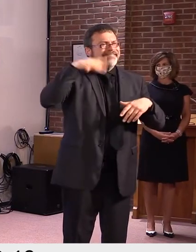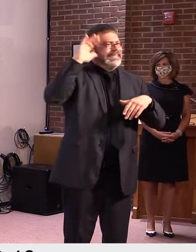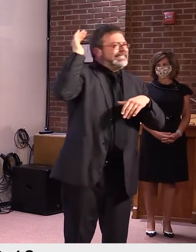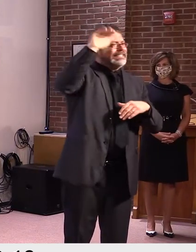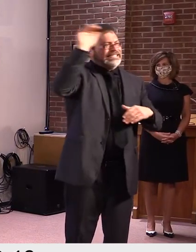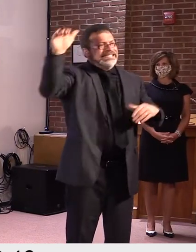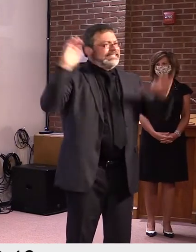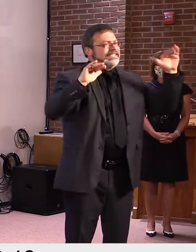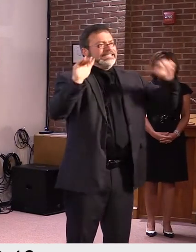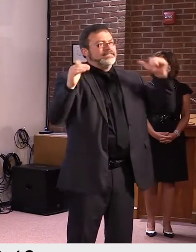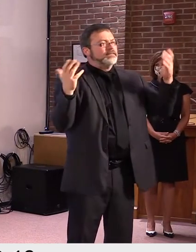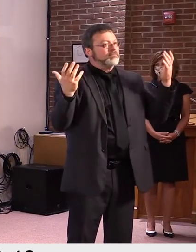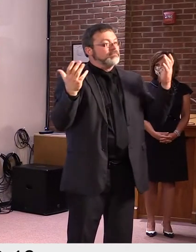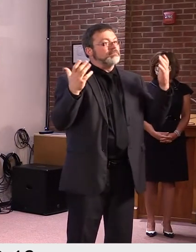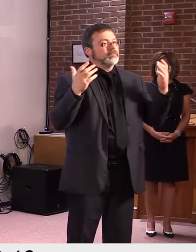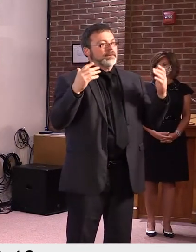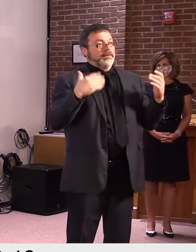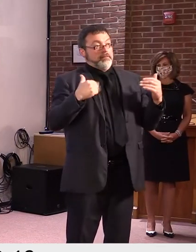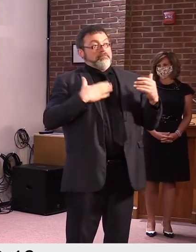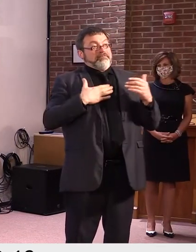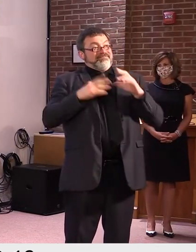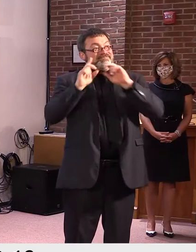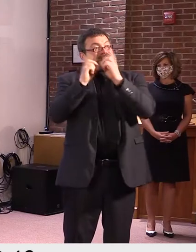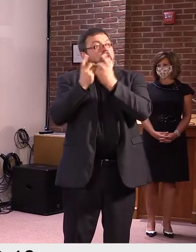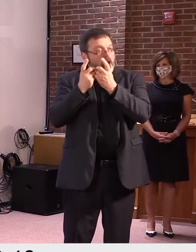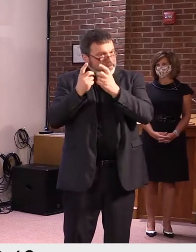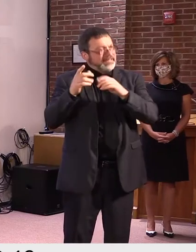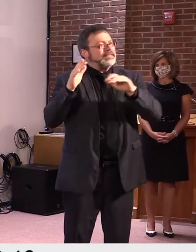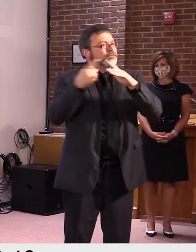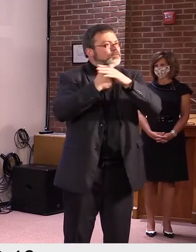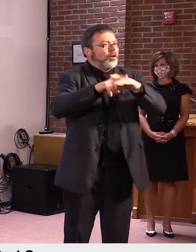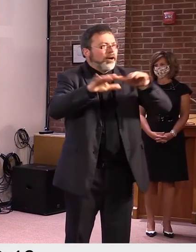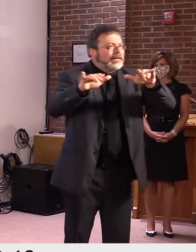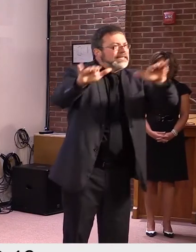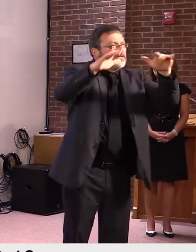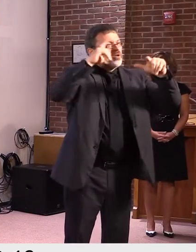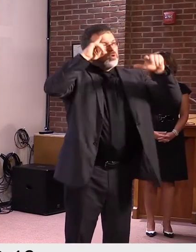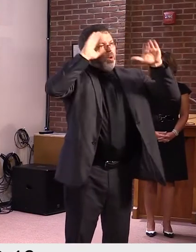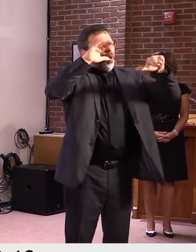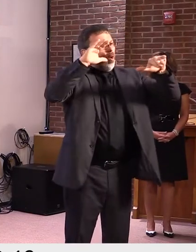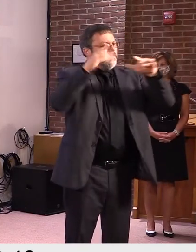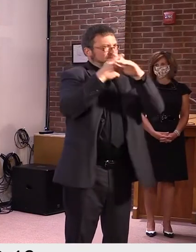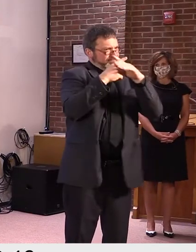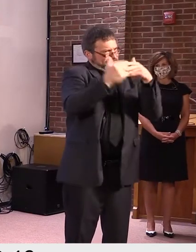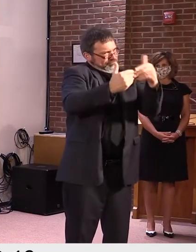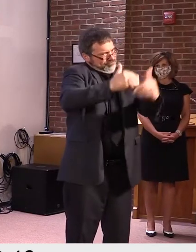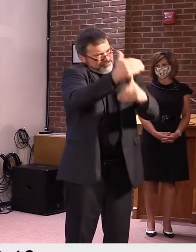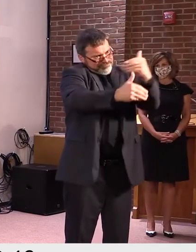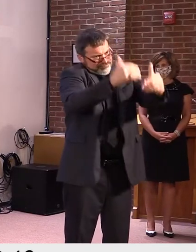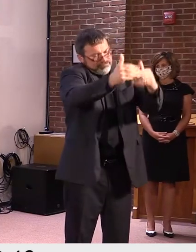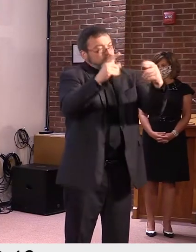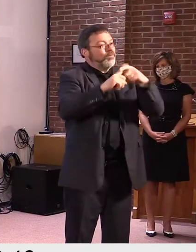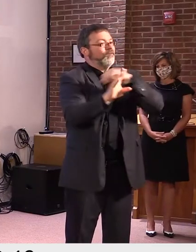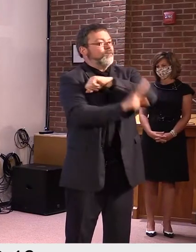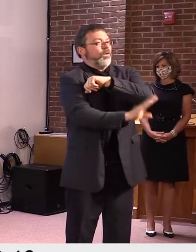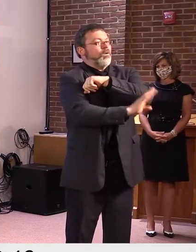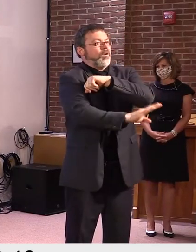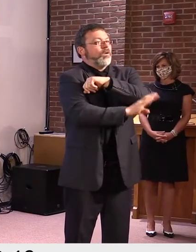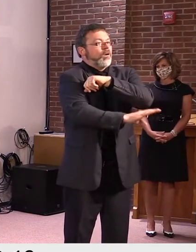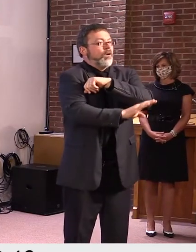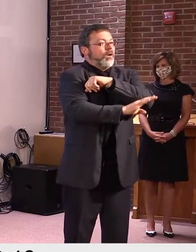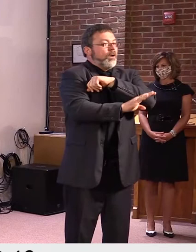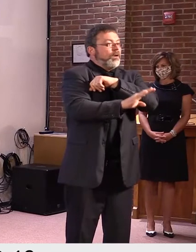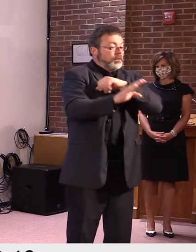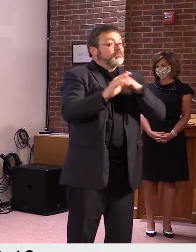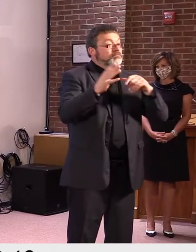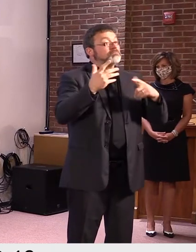census into October and then allow the reporting requirements to be conducted in 2021. We are